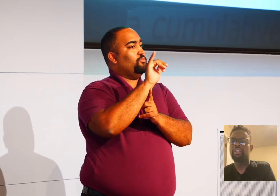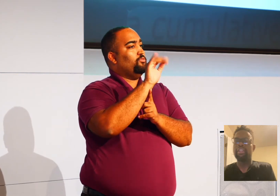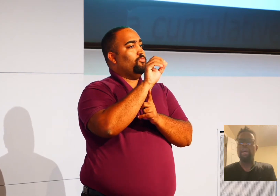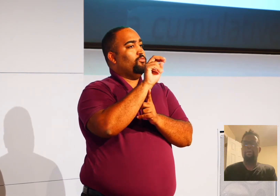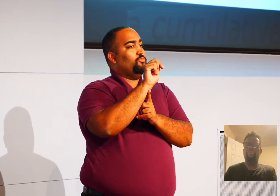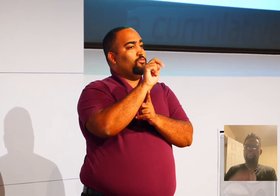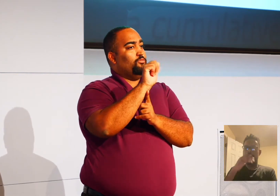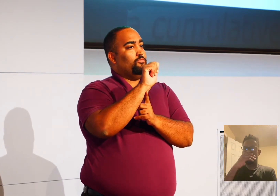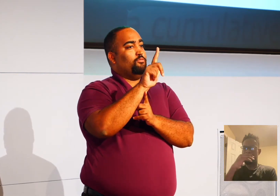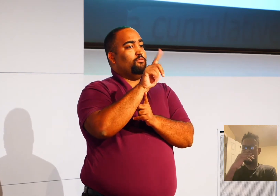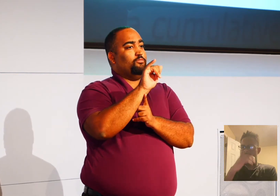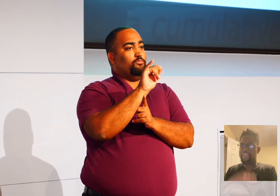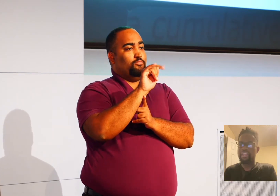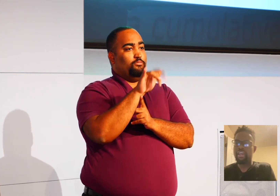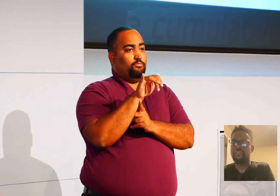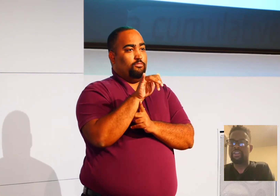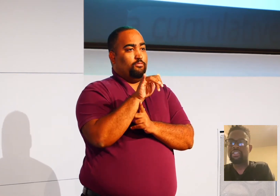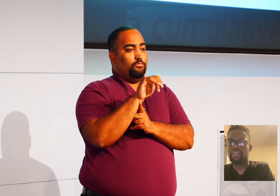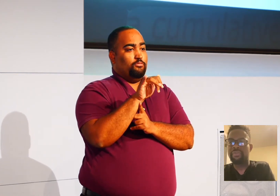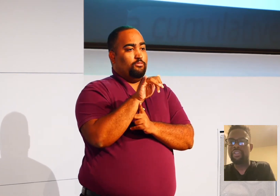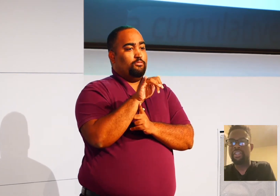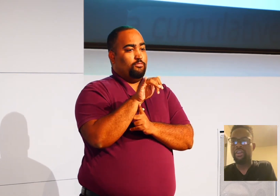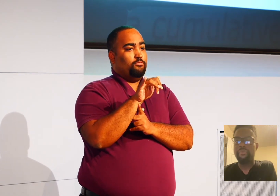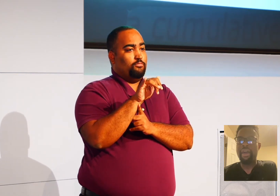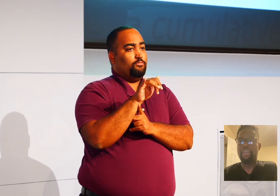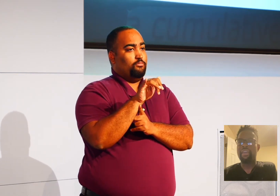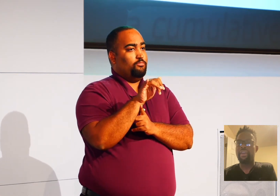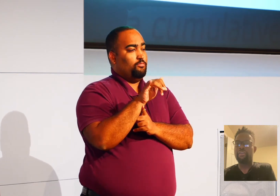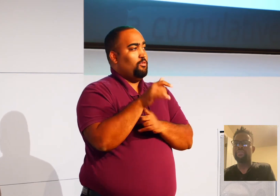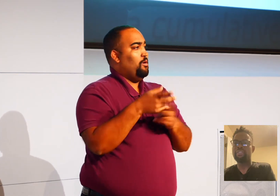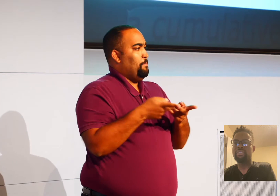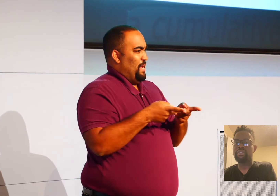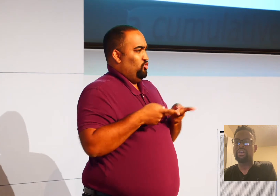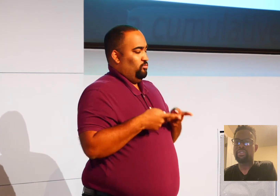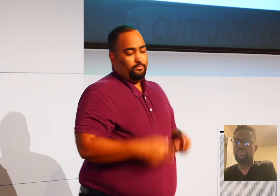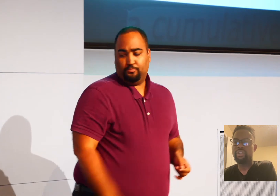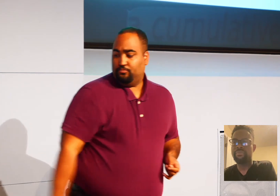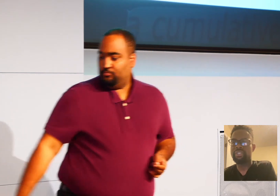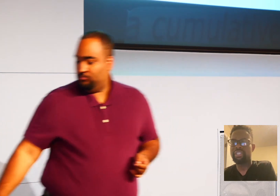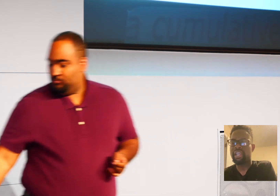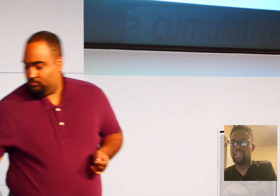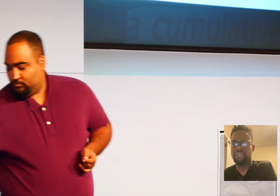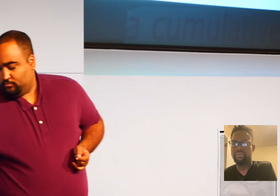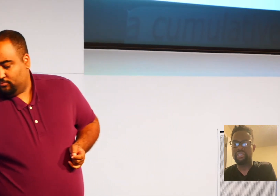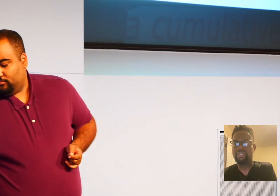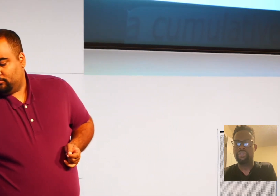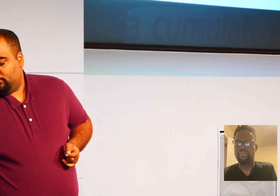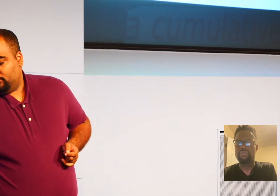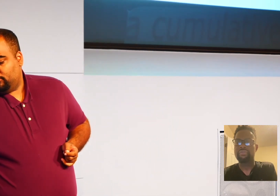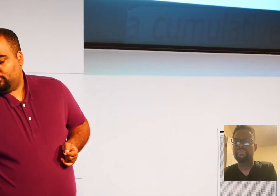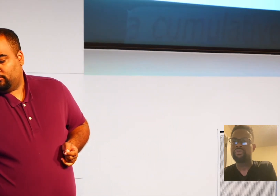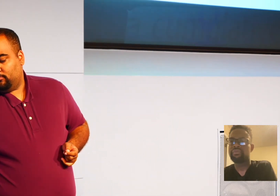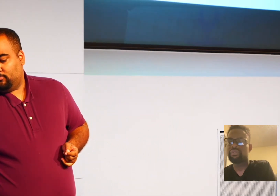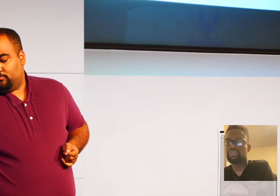Now, before we get ahead of ourselves, we need to go back and really discuss what positionality means.